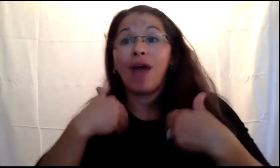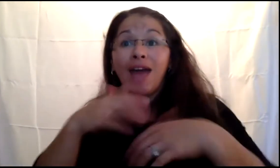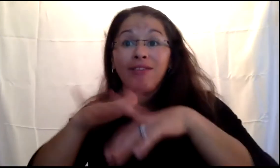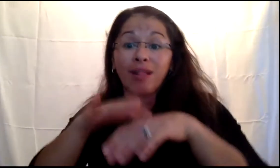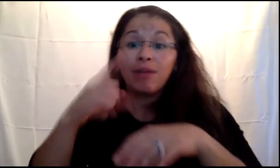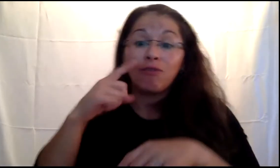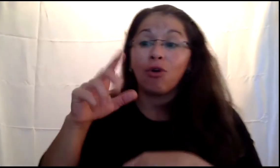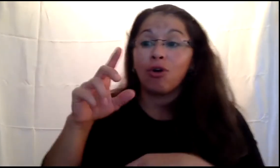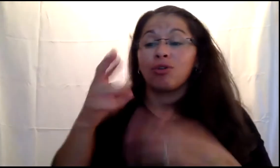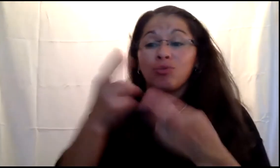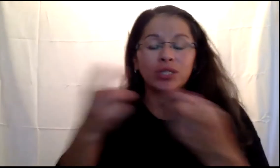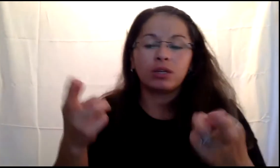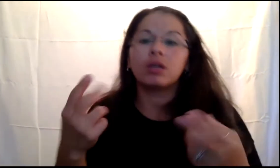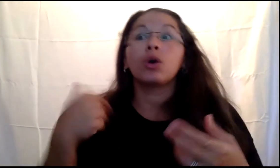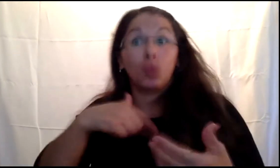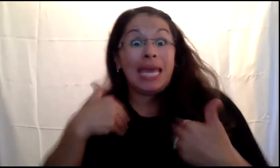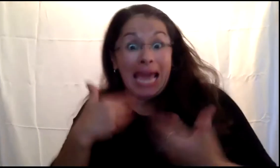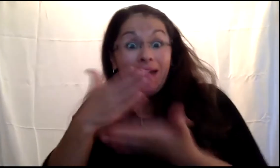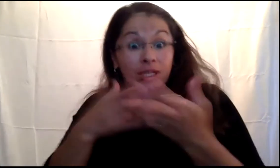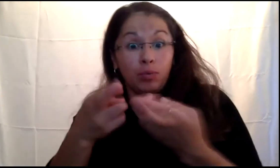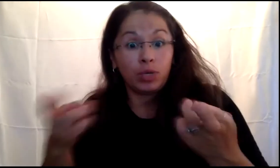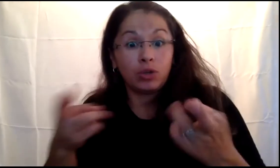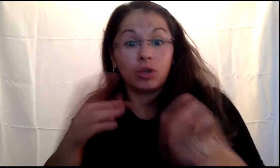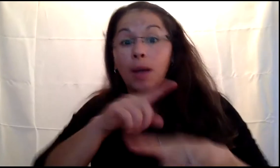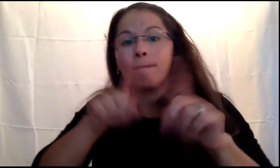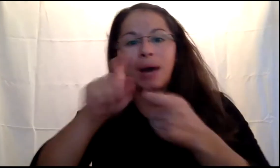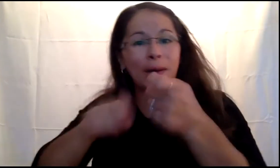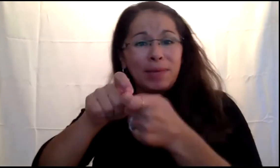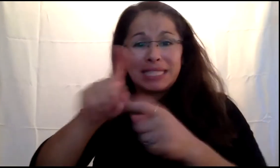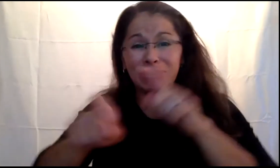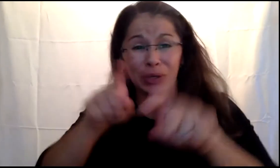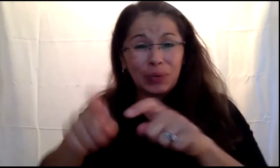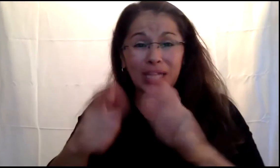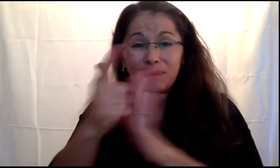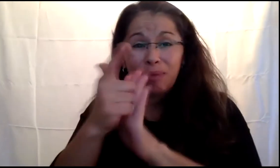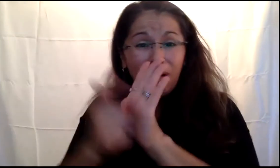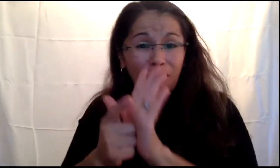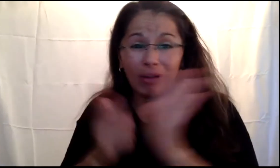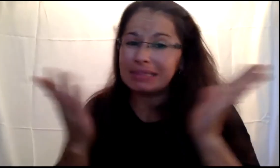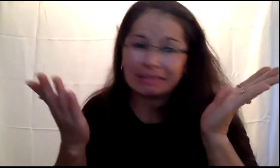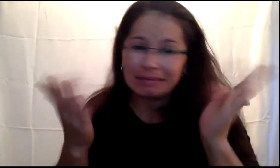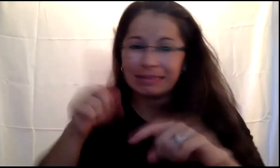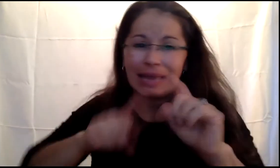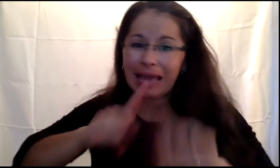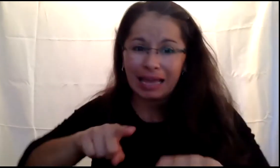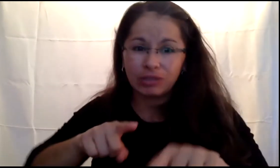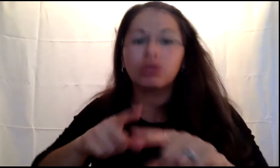probably cannot answer any specific questions, and that's unfortunate. But we want to make sure that folks get the correct information so